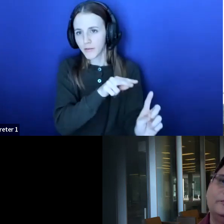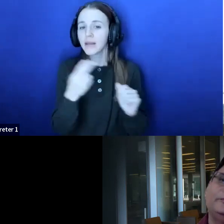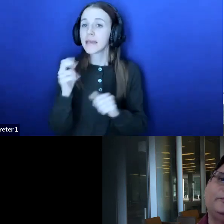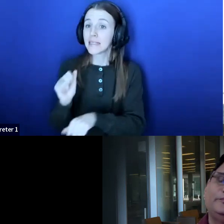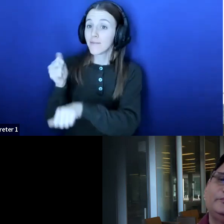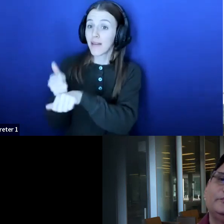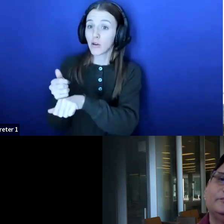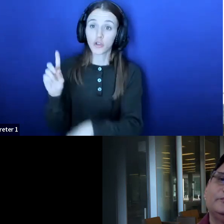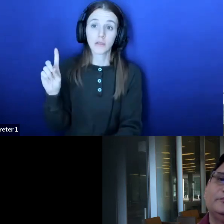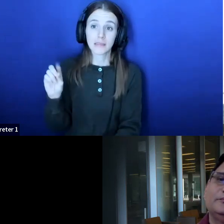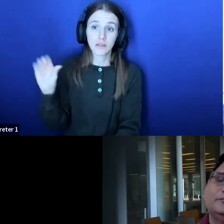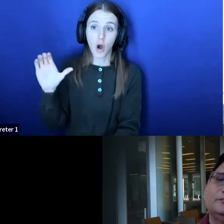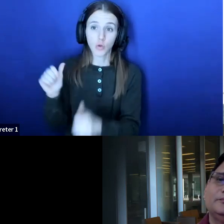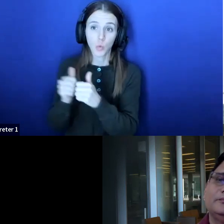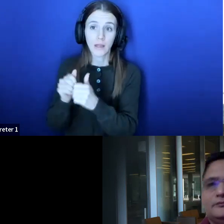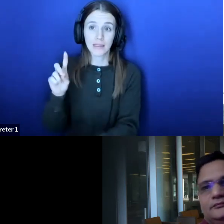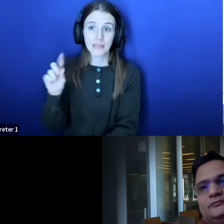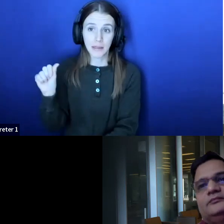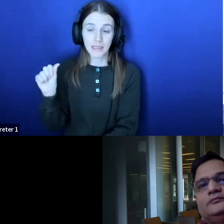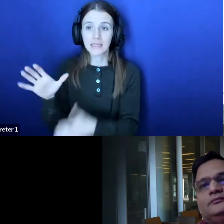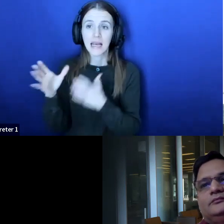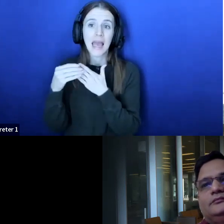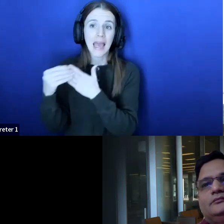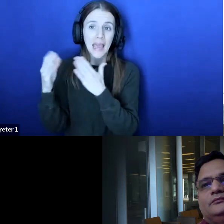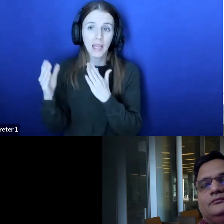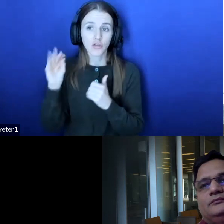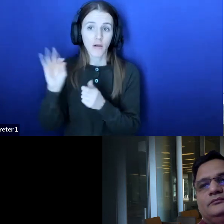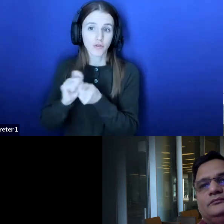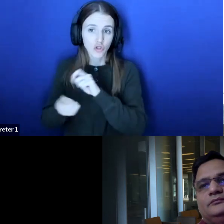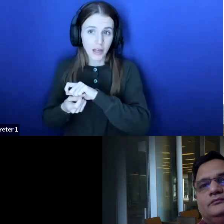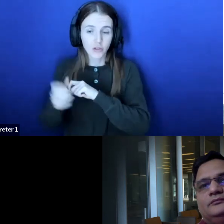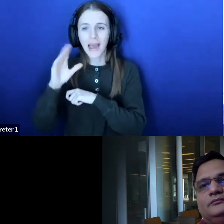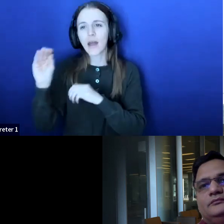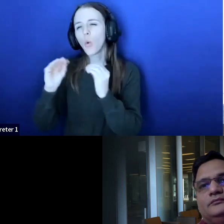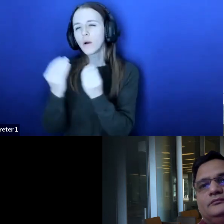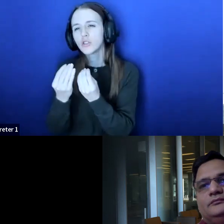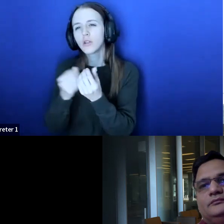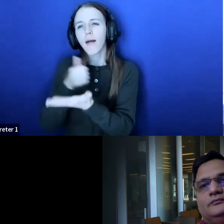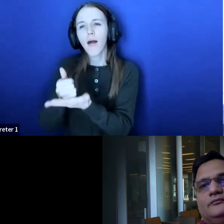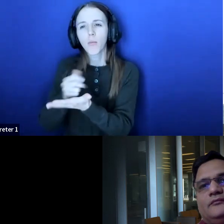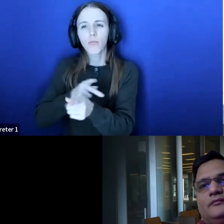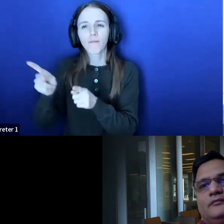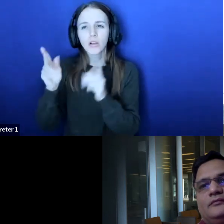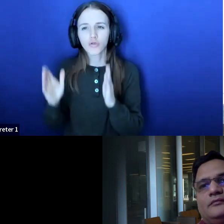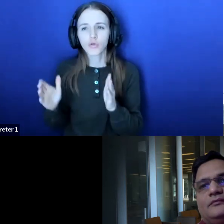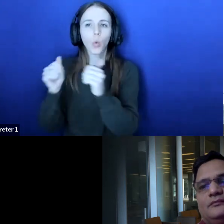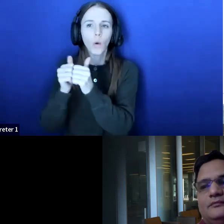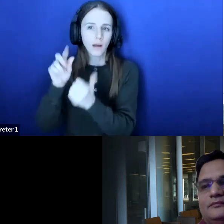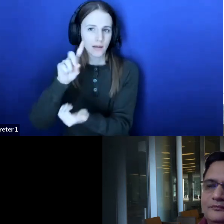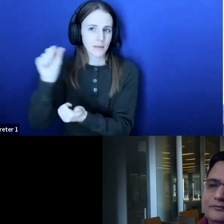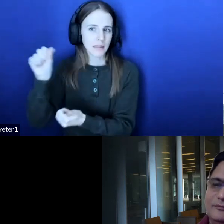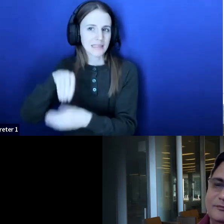Docs with Disabilities, Agents of Change, an organization for health professionals with disabilities in India. I think